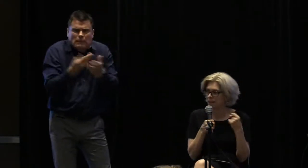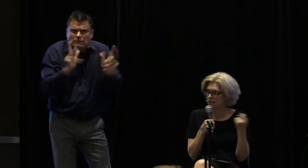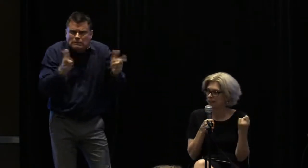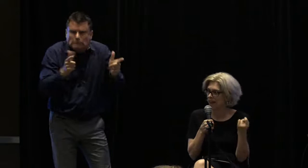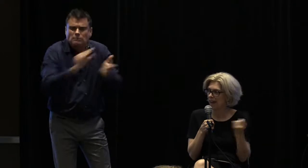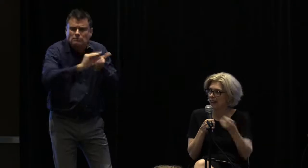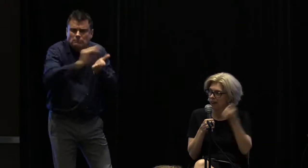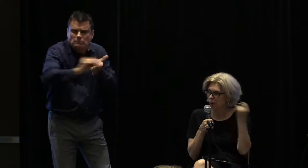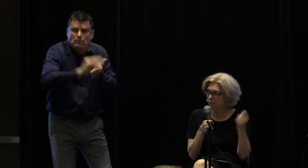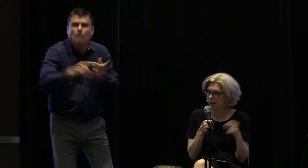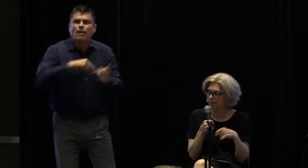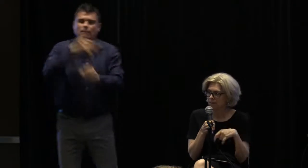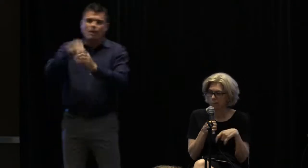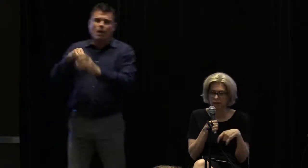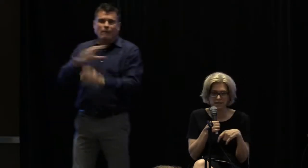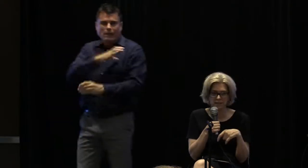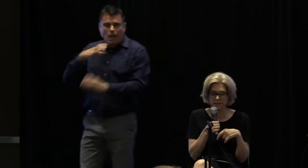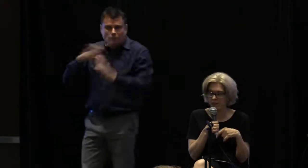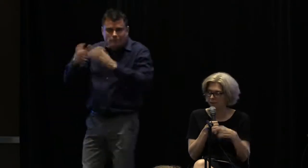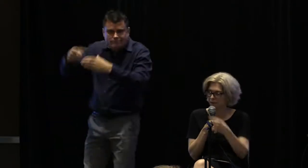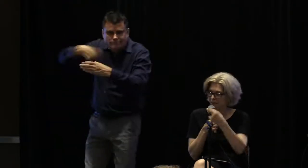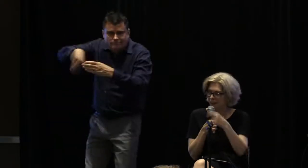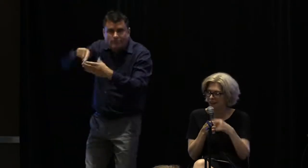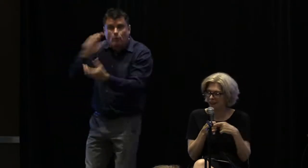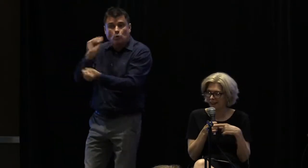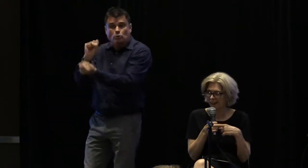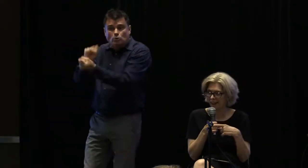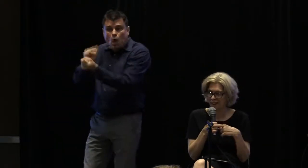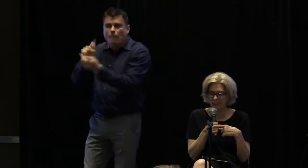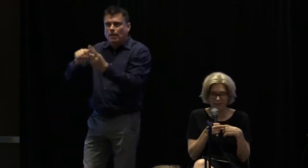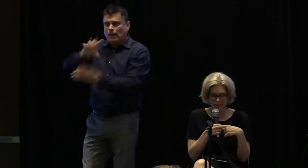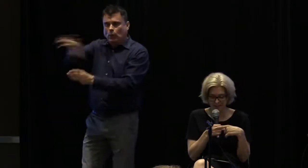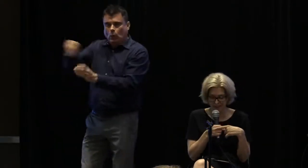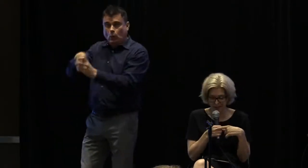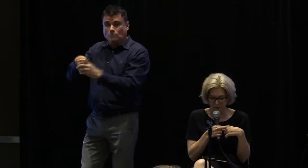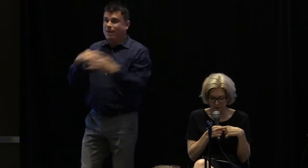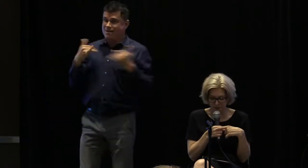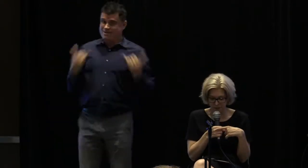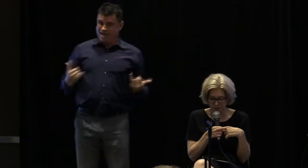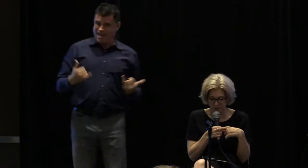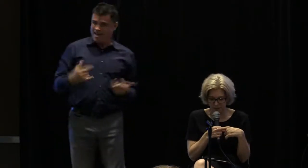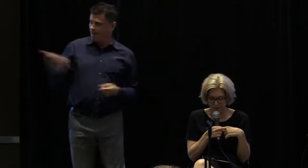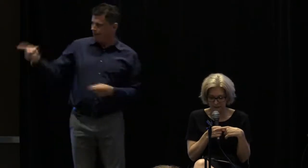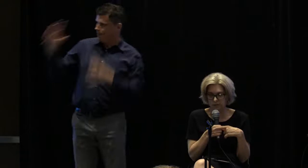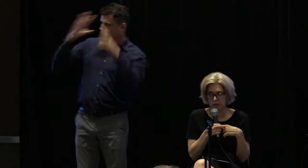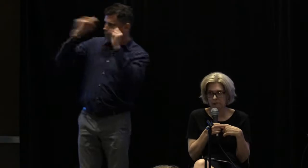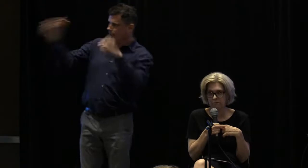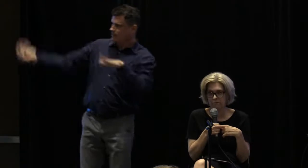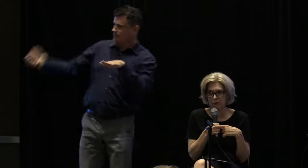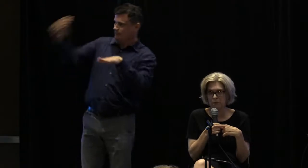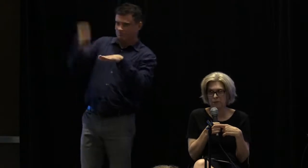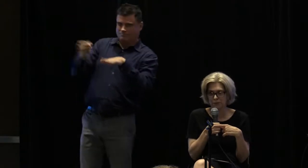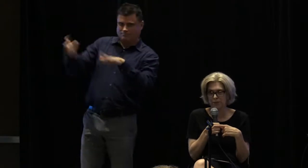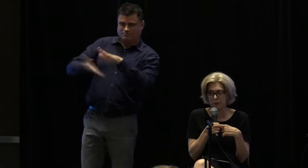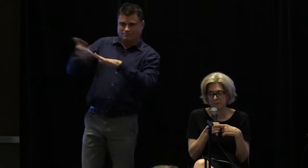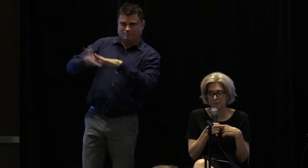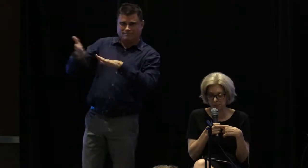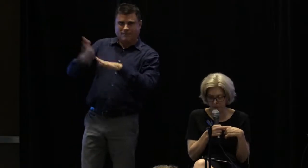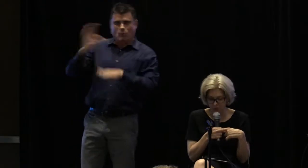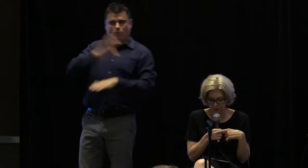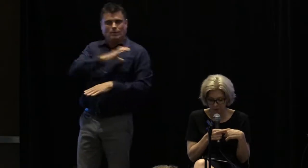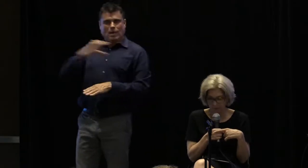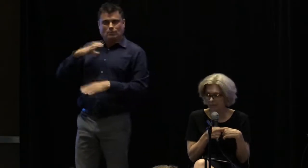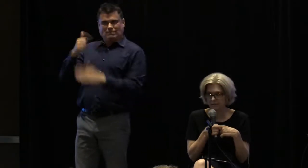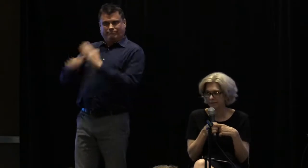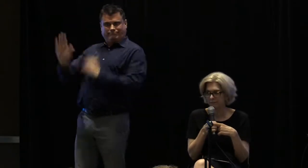which today operates as the President's Council under Nick's ministry. Sorry, Minister Simon's